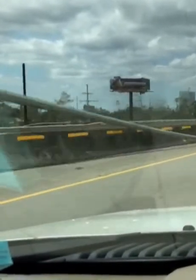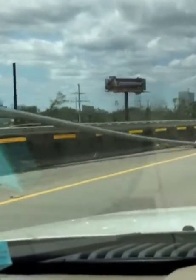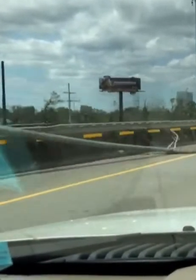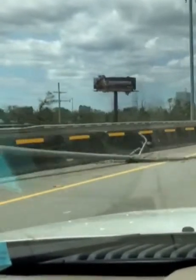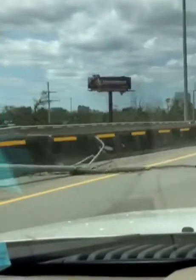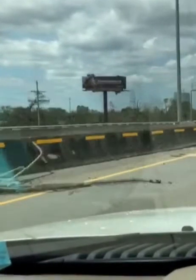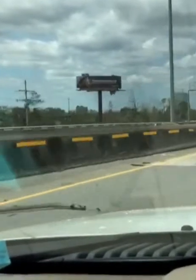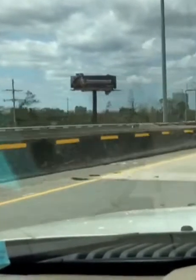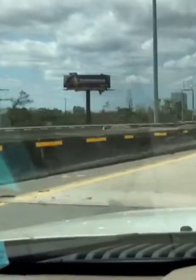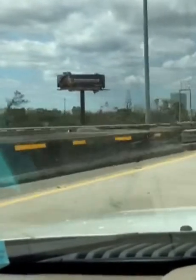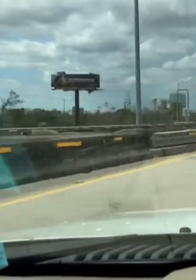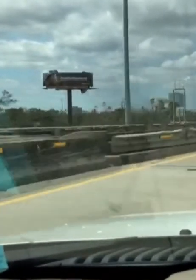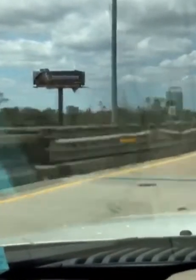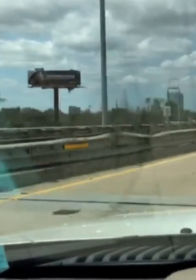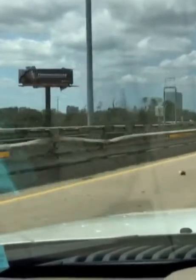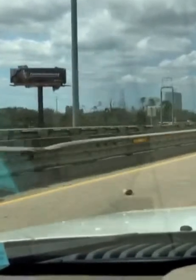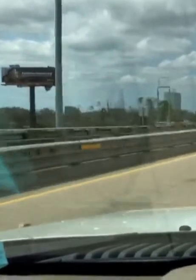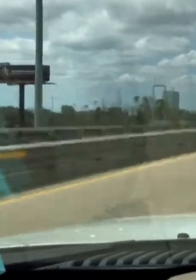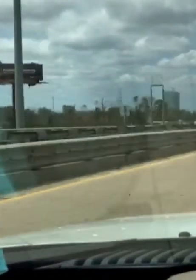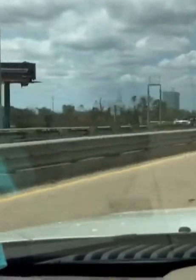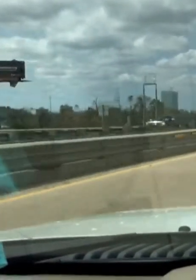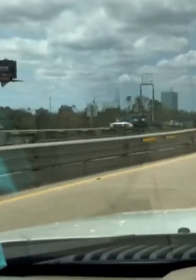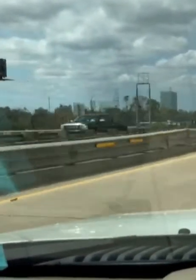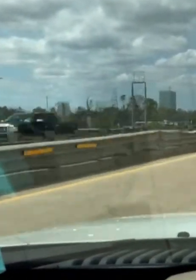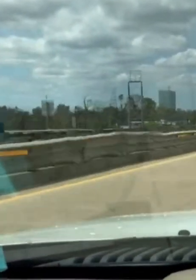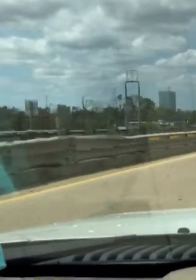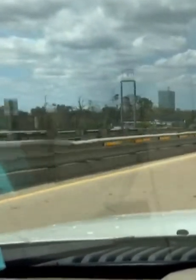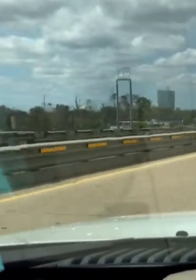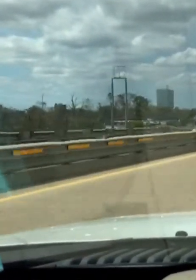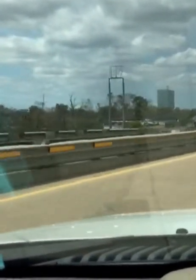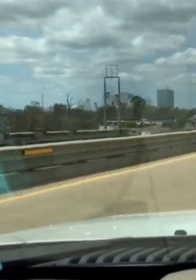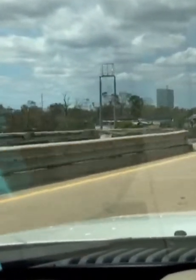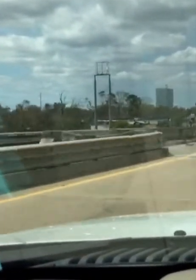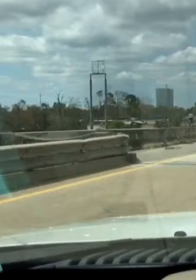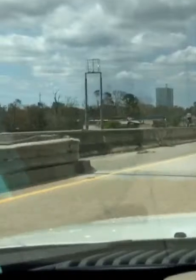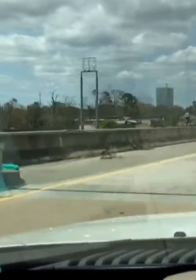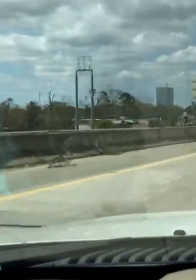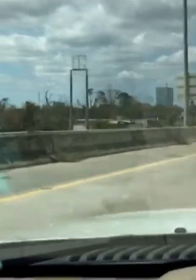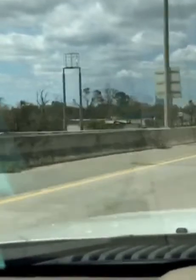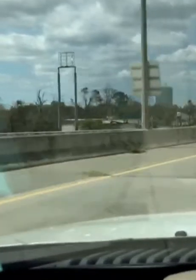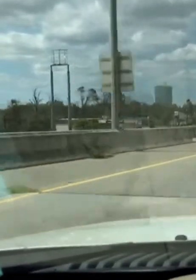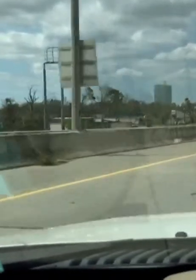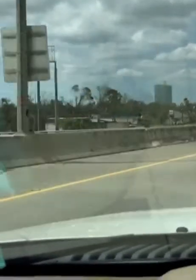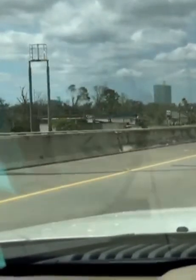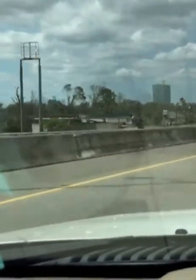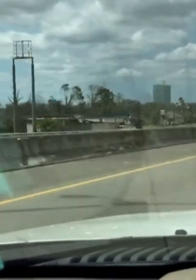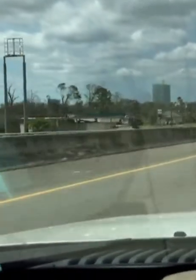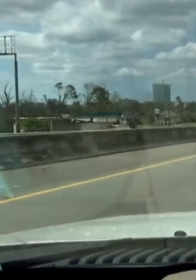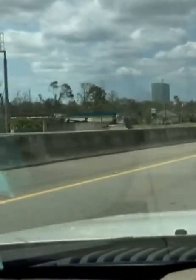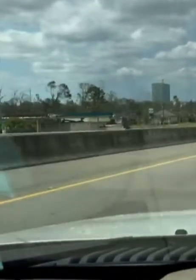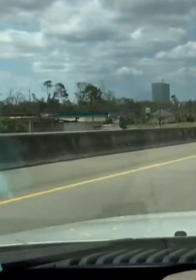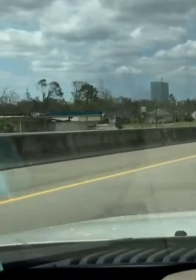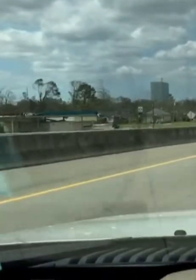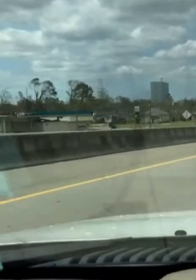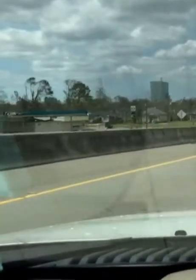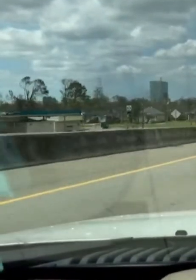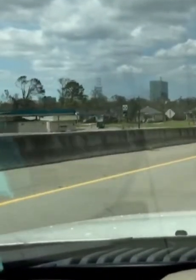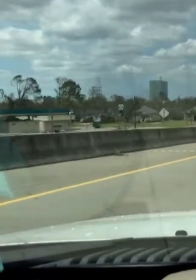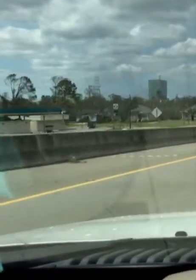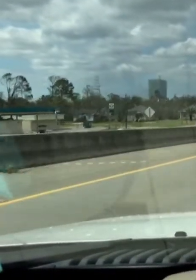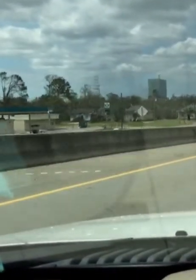plume is still there. We weren't able to see it from our position at noon when we were broadcasting live. We